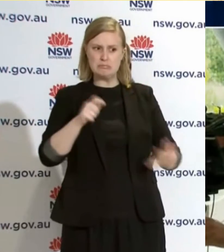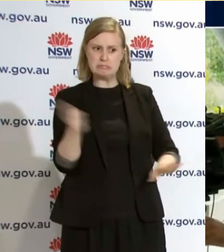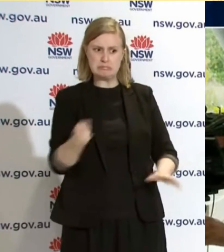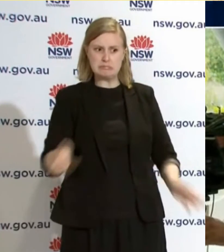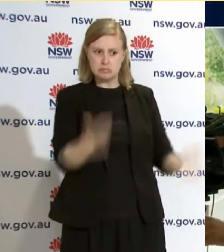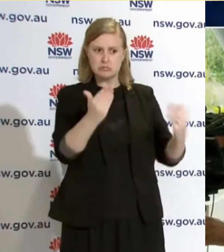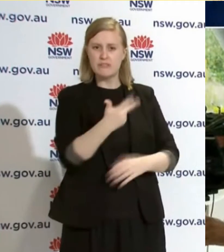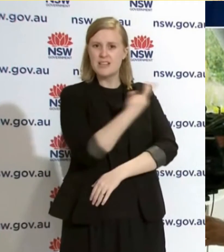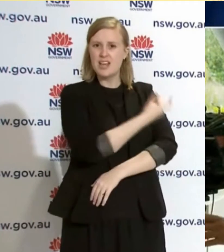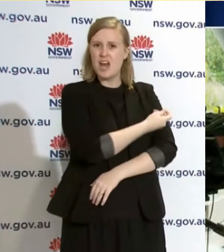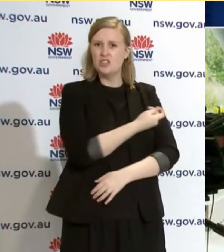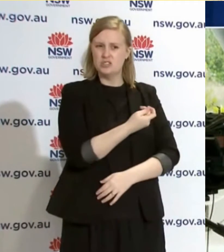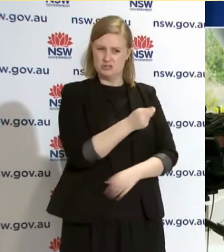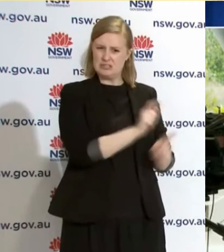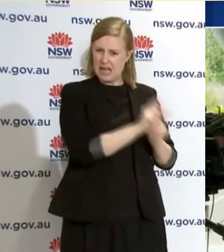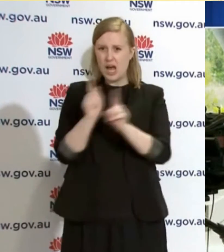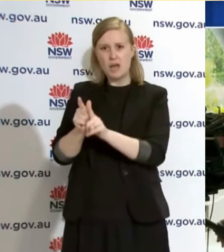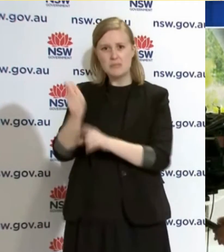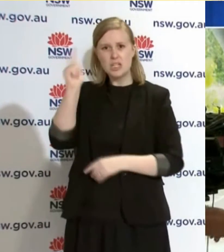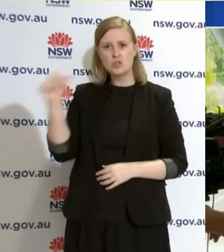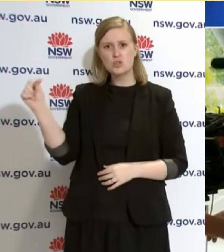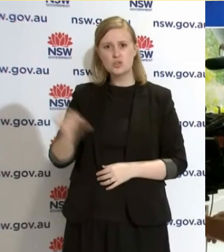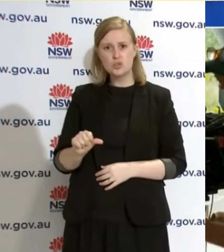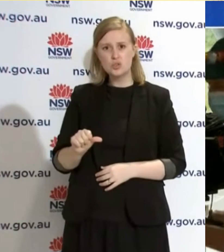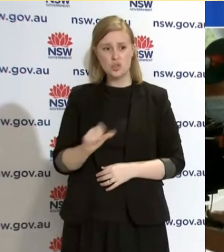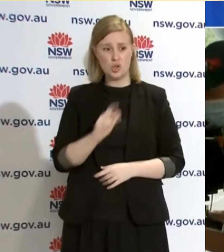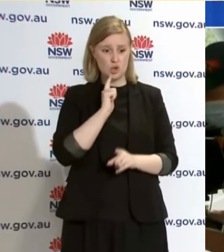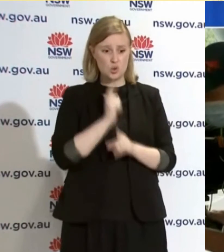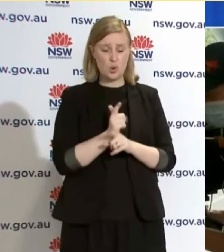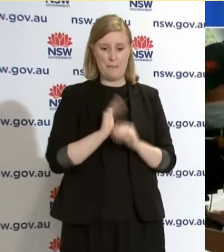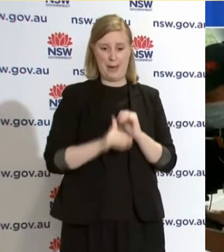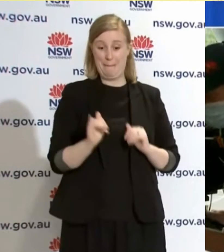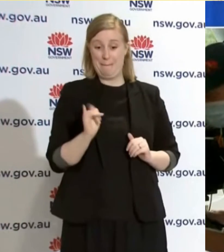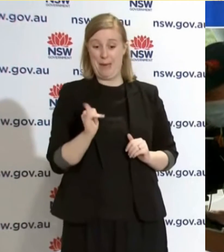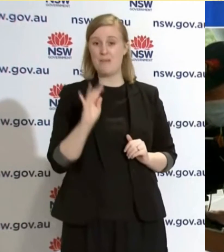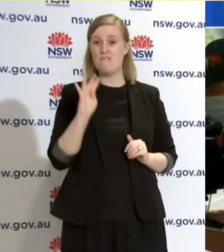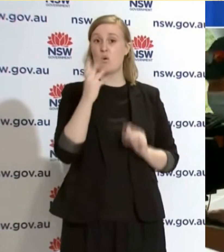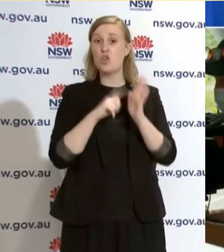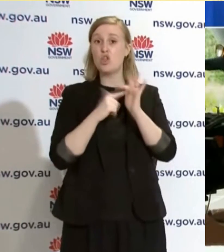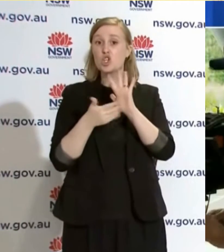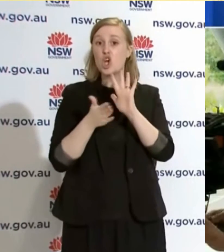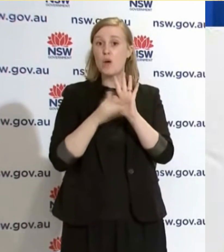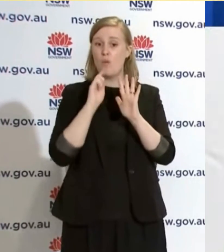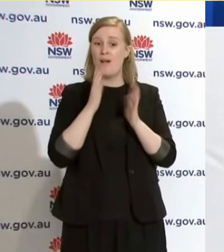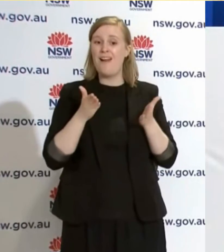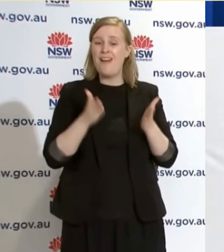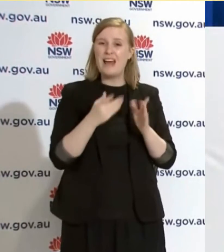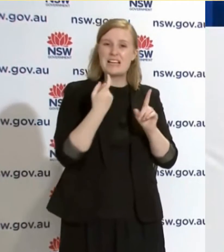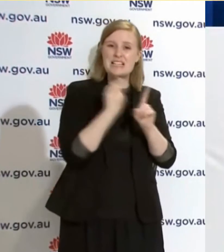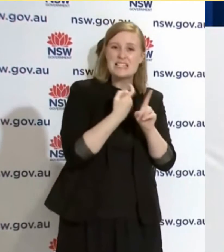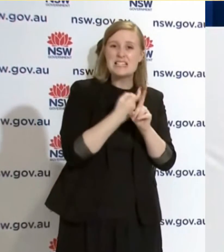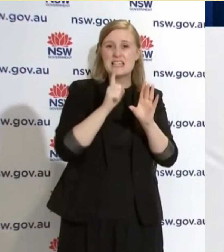or kindy in the papers fourth term. Shouldn't you be acting now to make sure all teachers are vaccinated? Well, firstly,